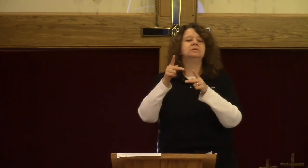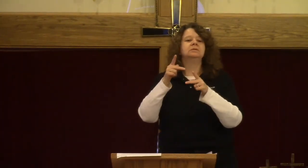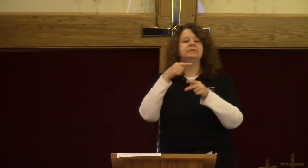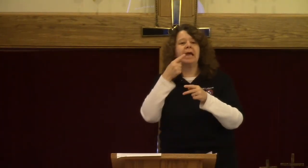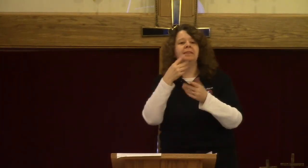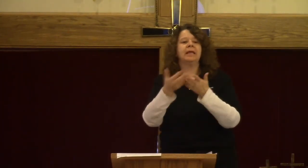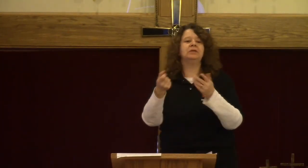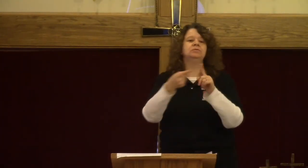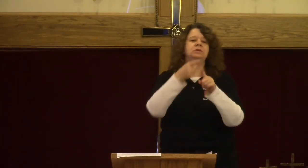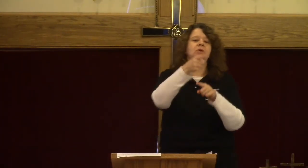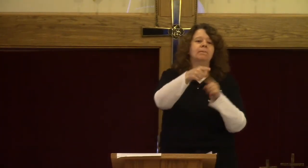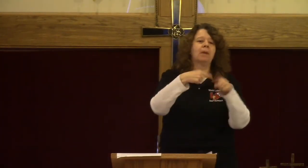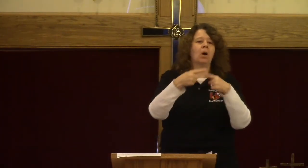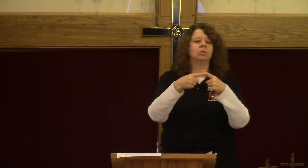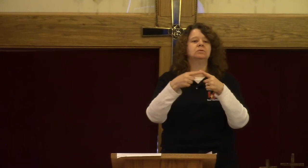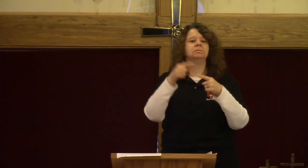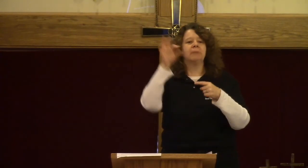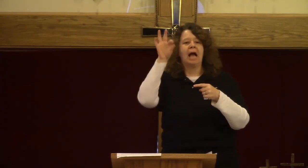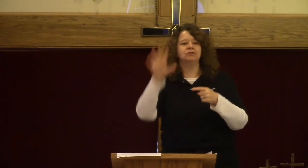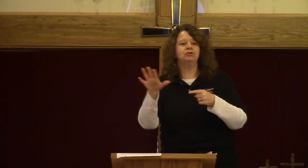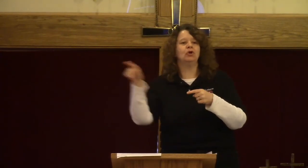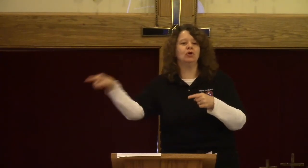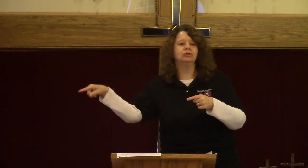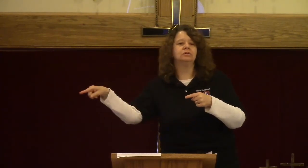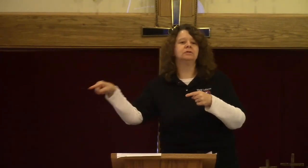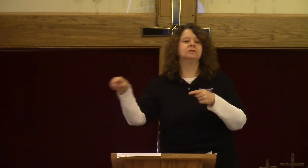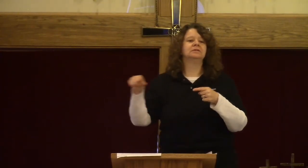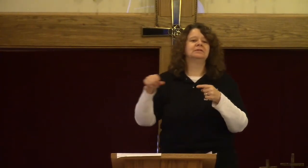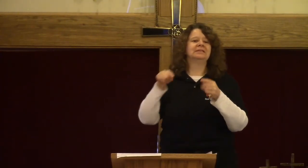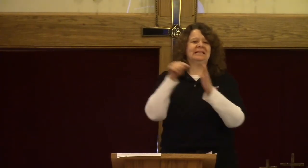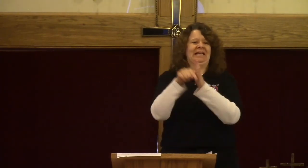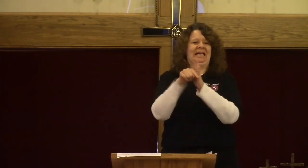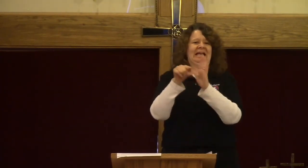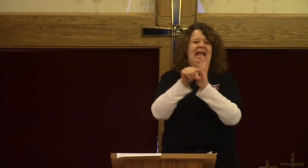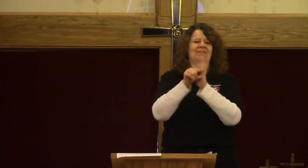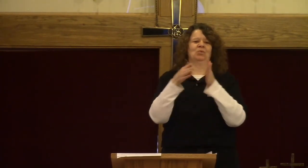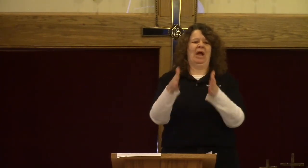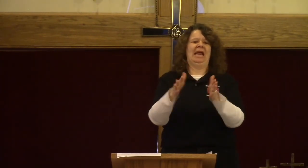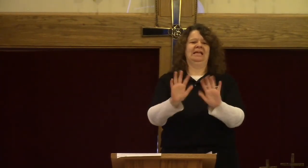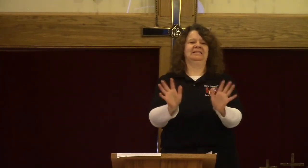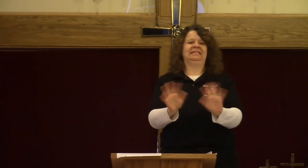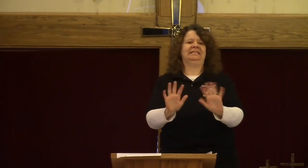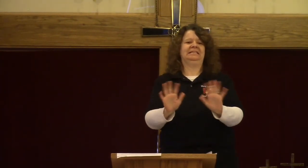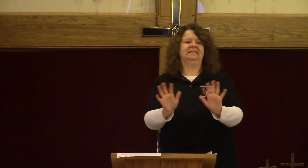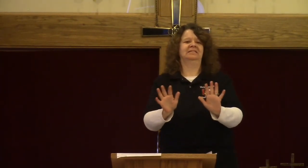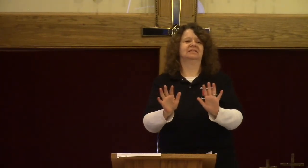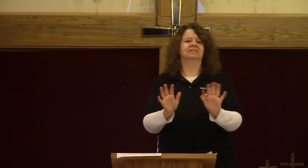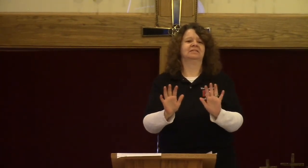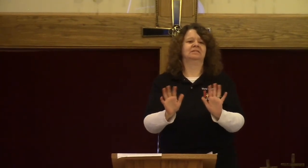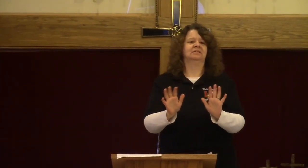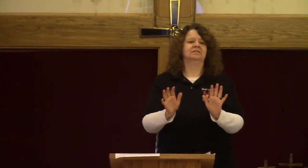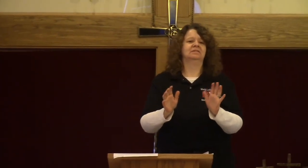church. People say things to me about pastor, about negative way and things like that,